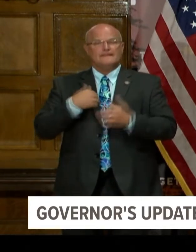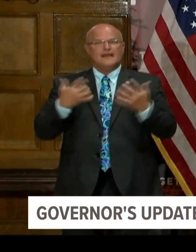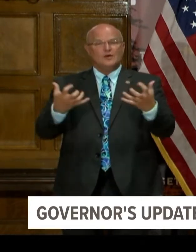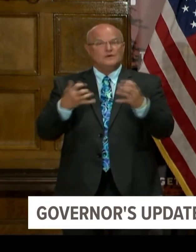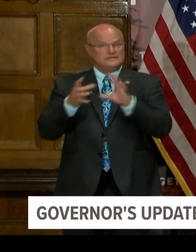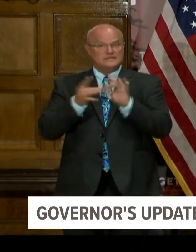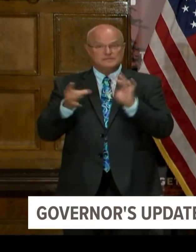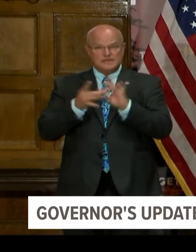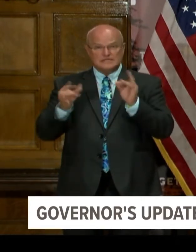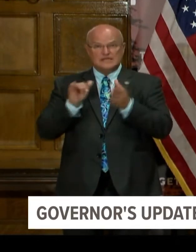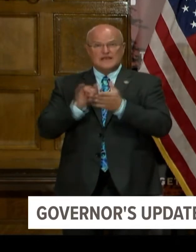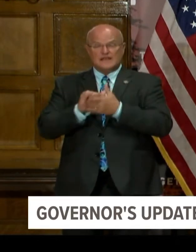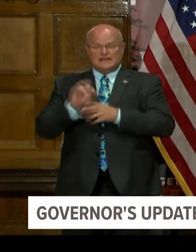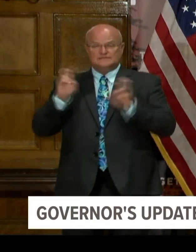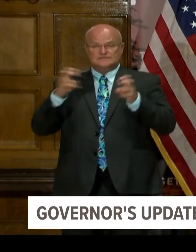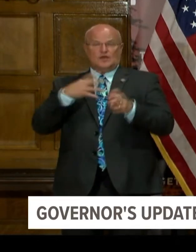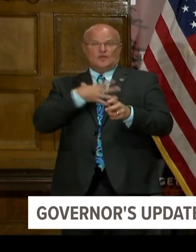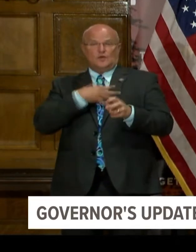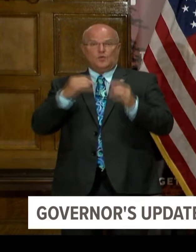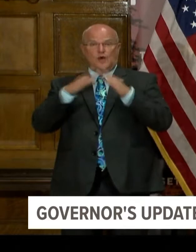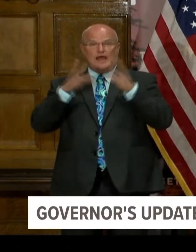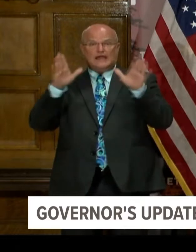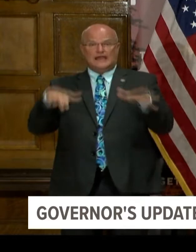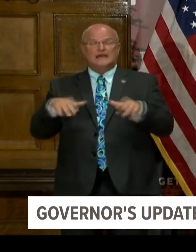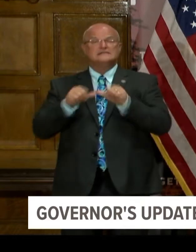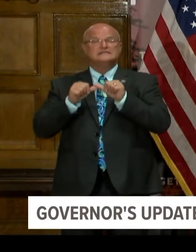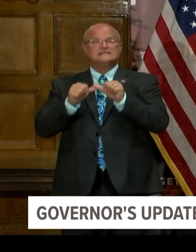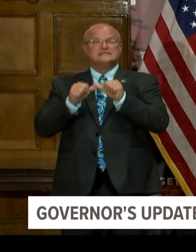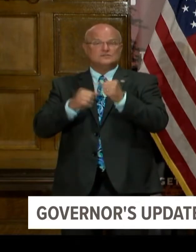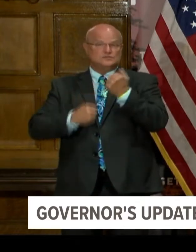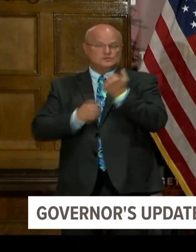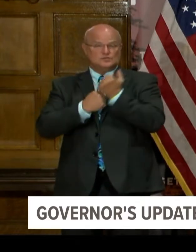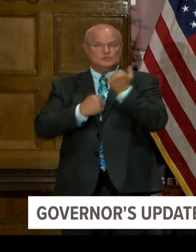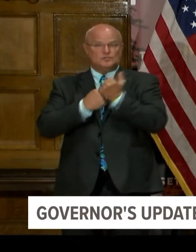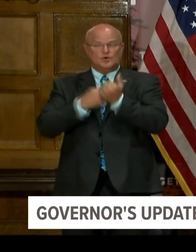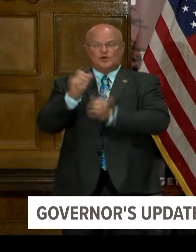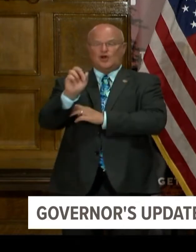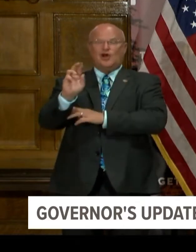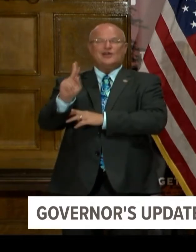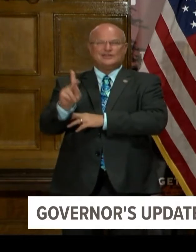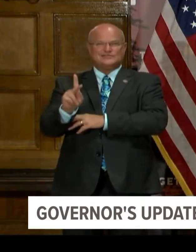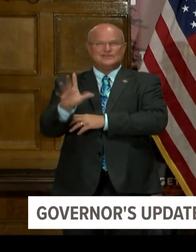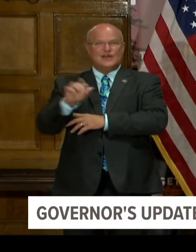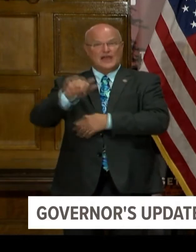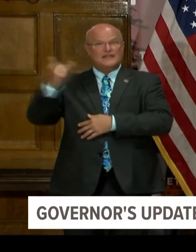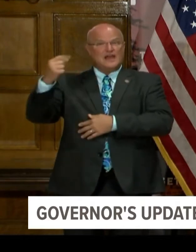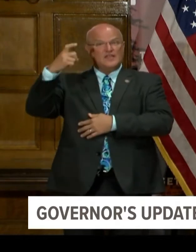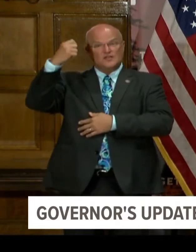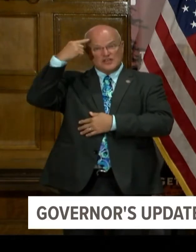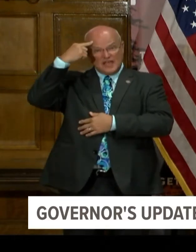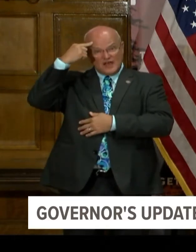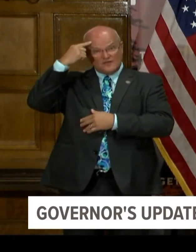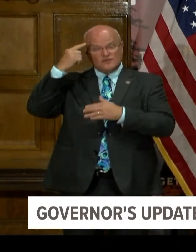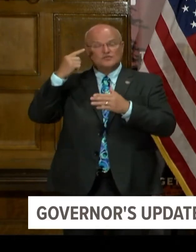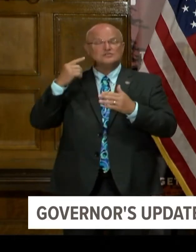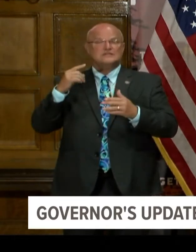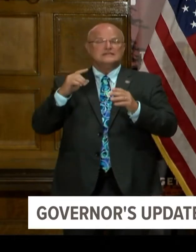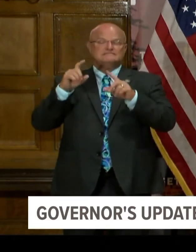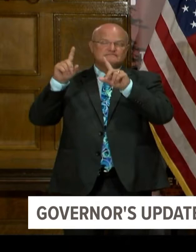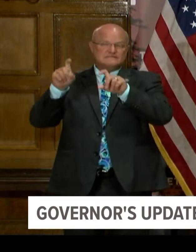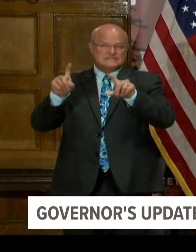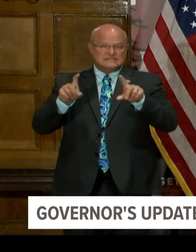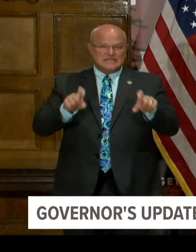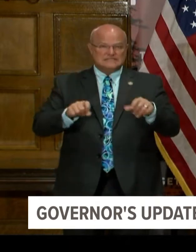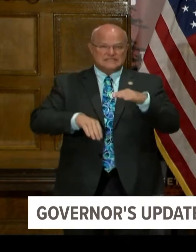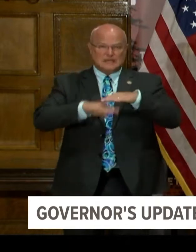to mention that the White House has continued to support Arkansas and the other governors in terms of